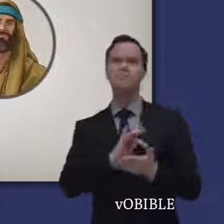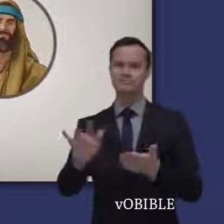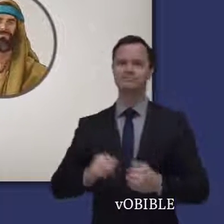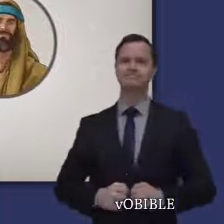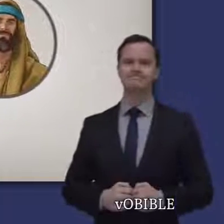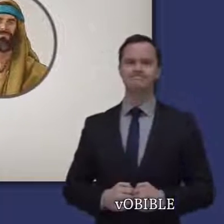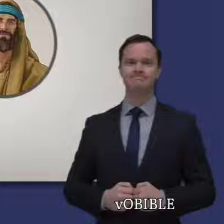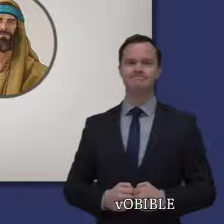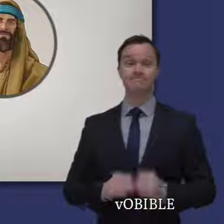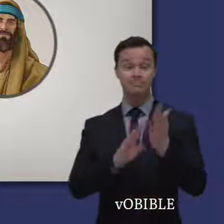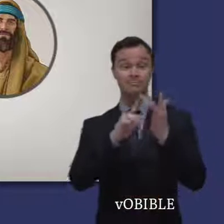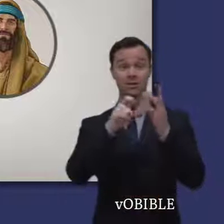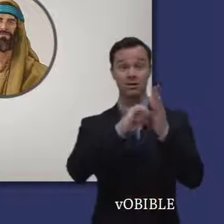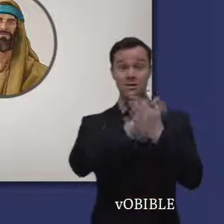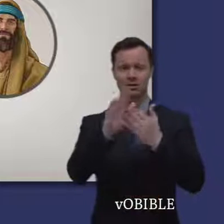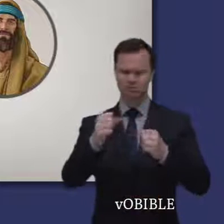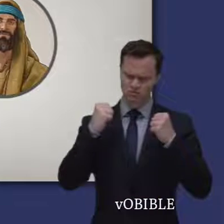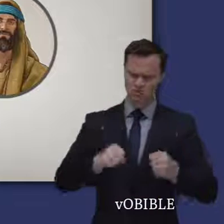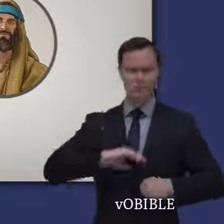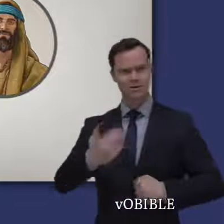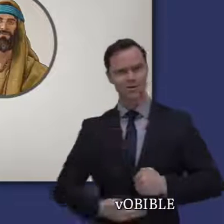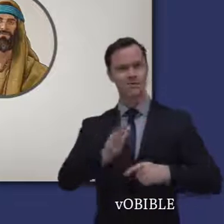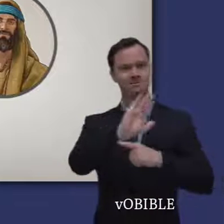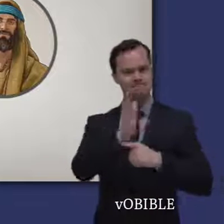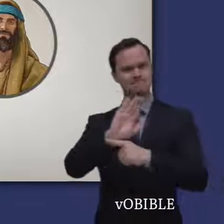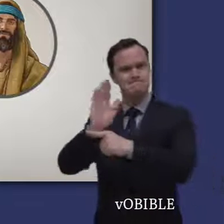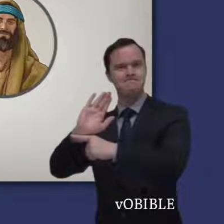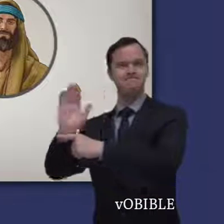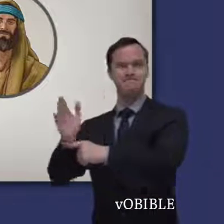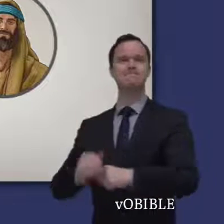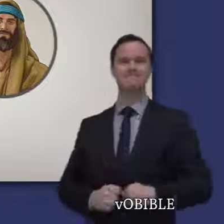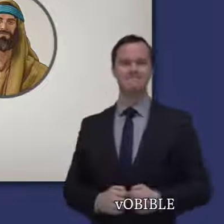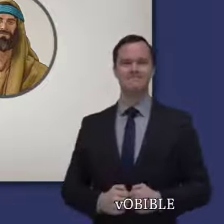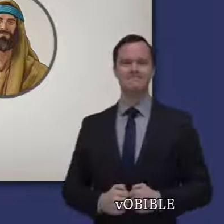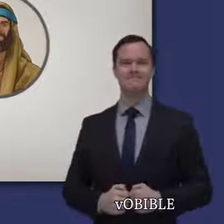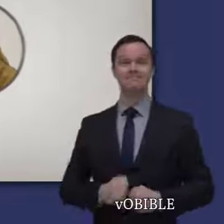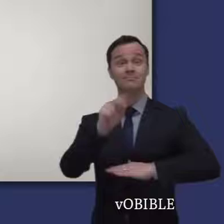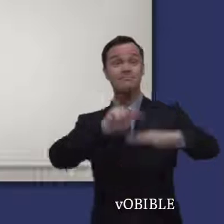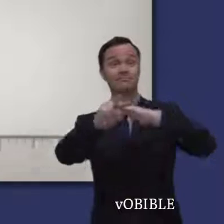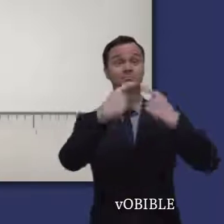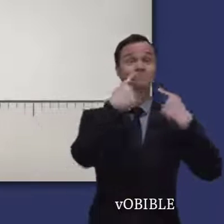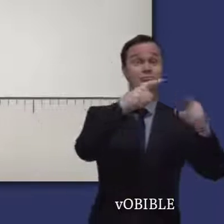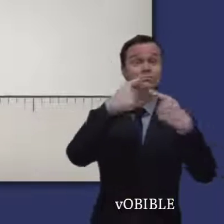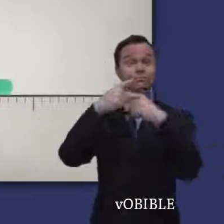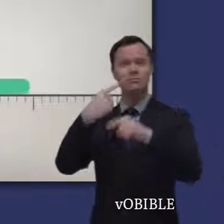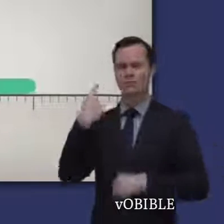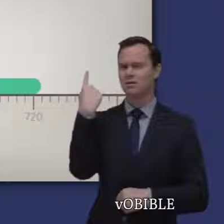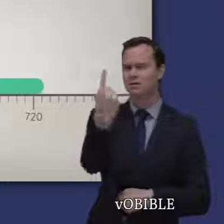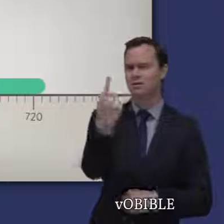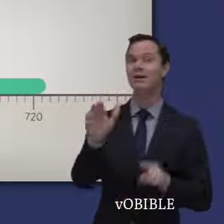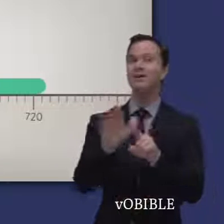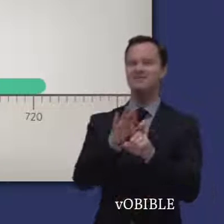Micah's familiarity with rural life is seen in the kind of illustrations he used. He served as a prophet